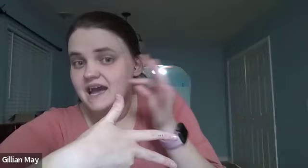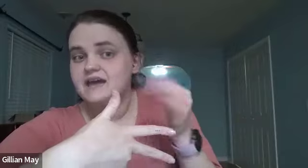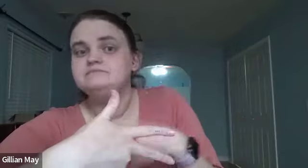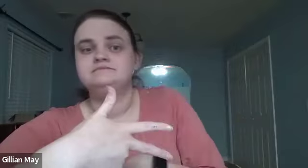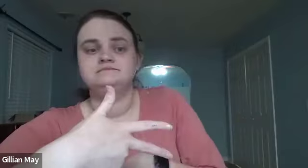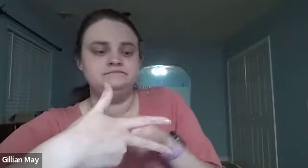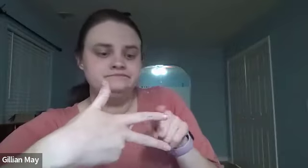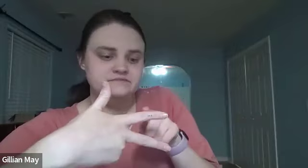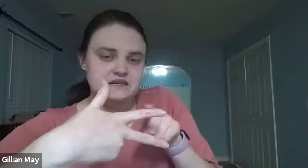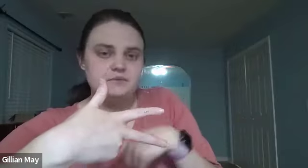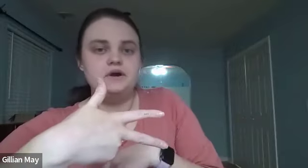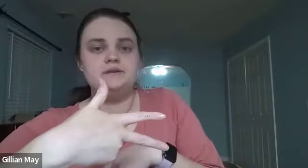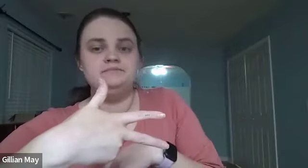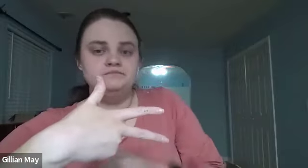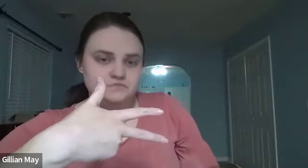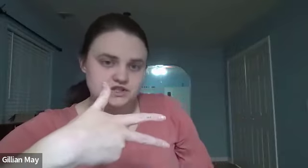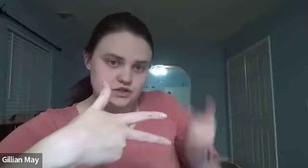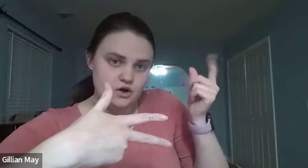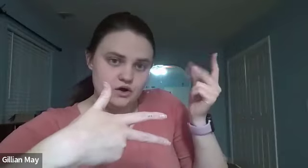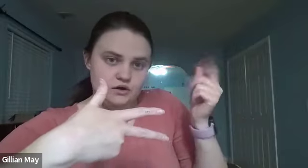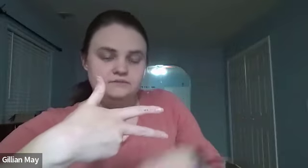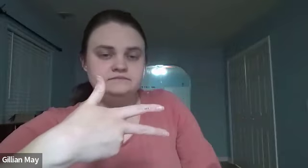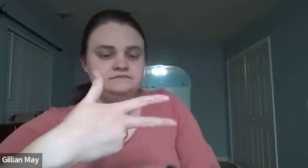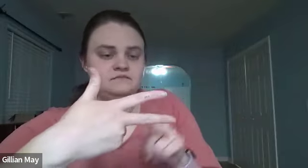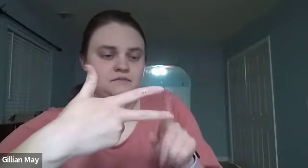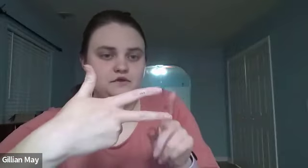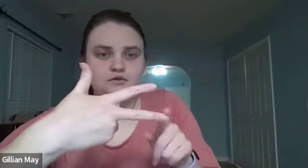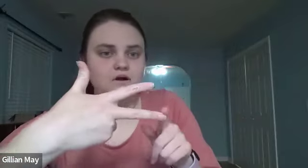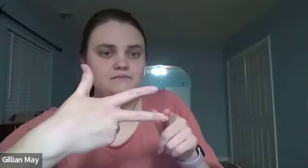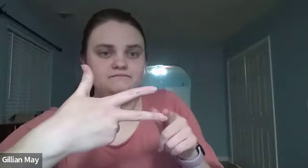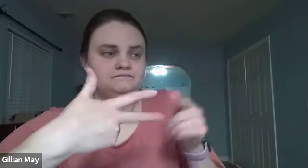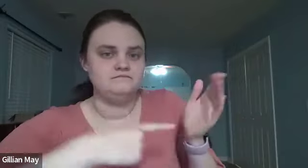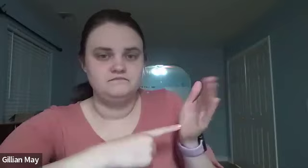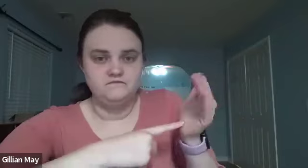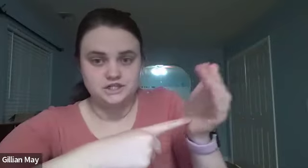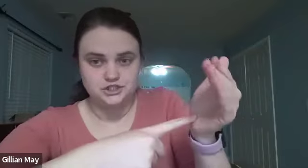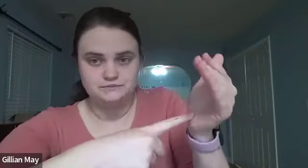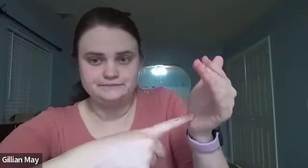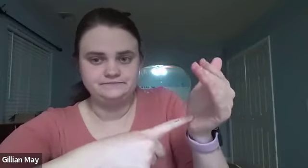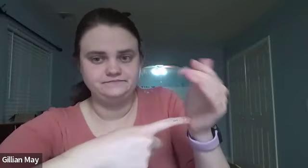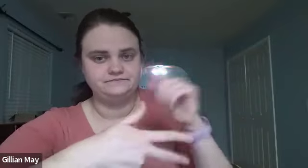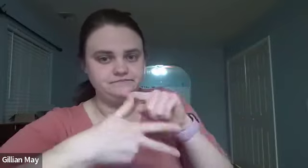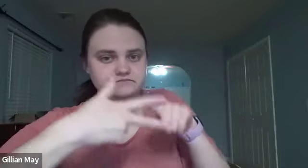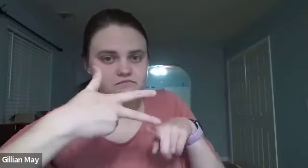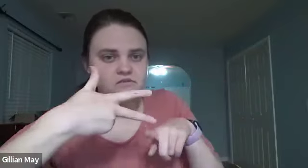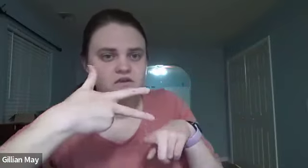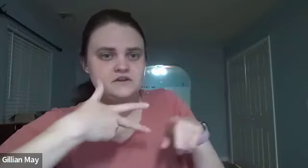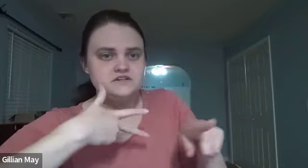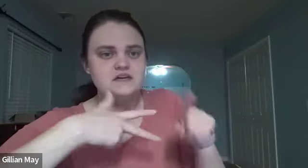cat, second one, dog, third one, fish. So that's how you